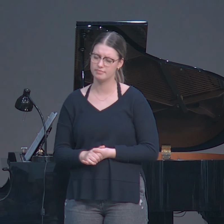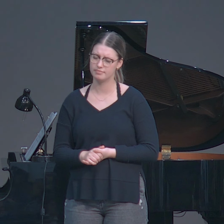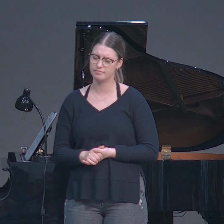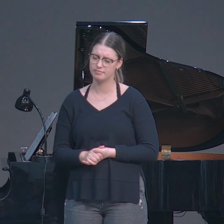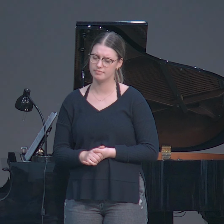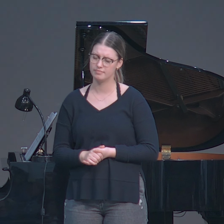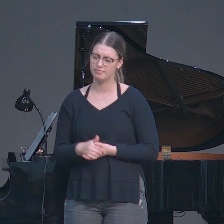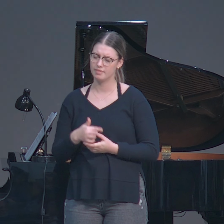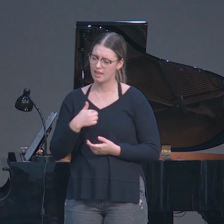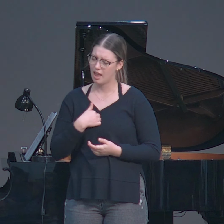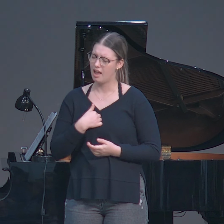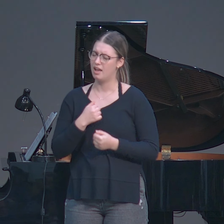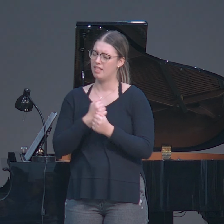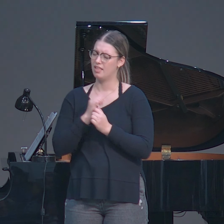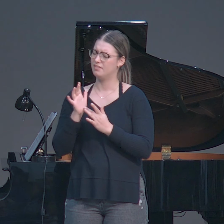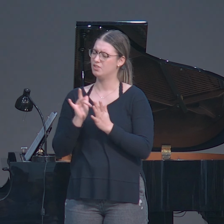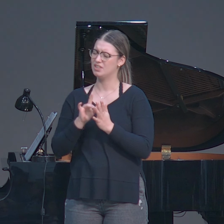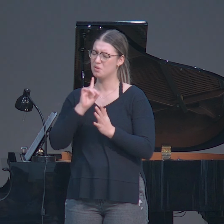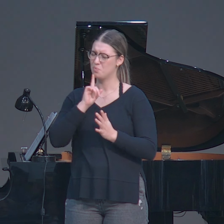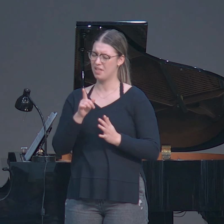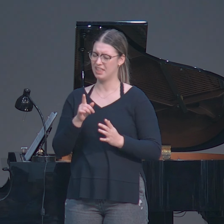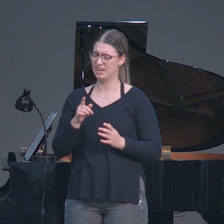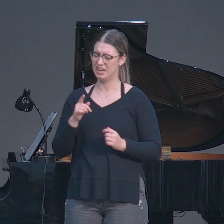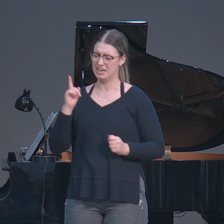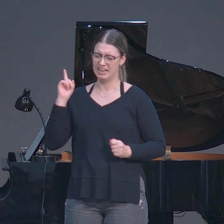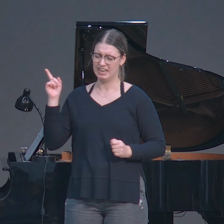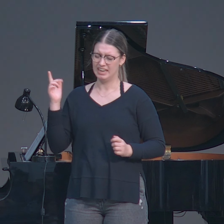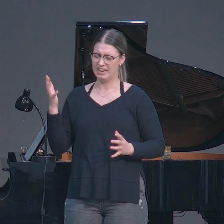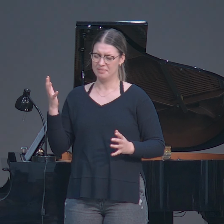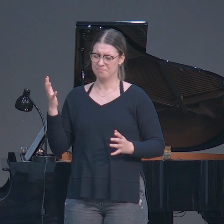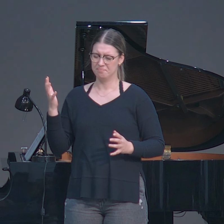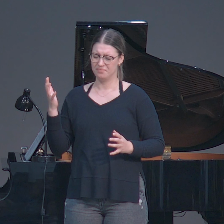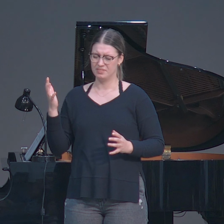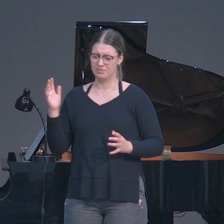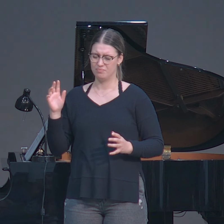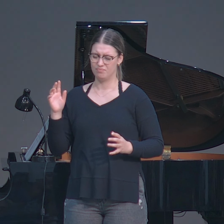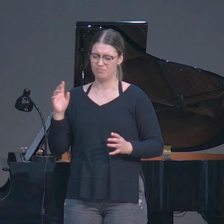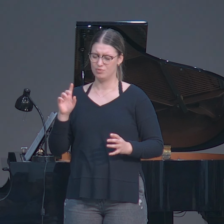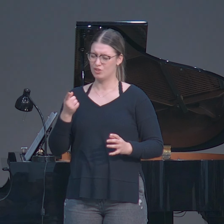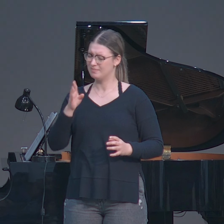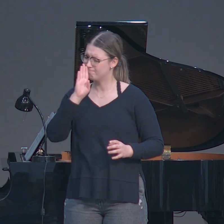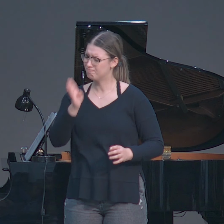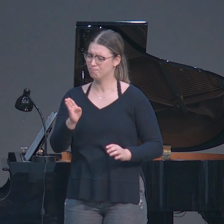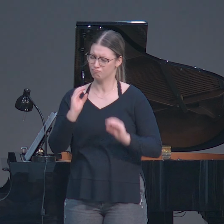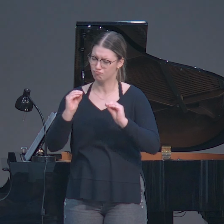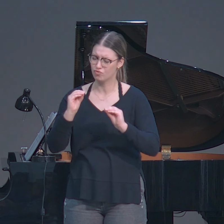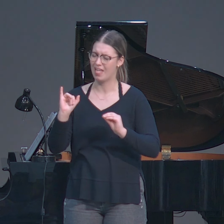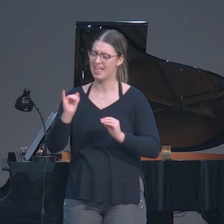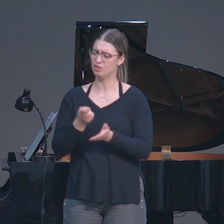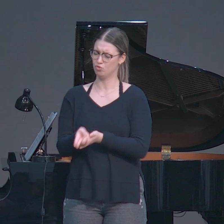I love Jesus, the fact that He pulled no punches, that He just said it like it was,